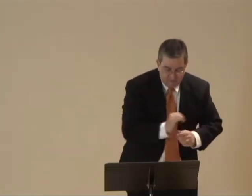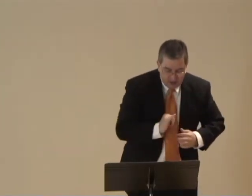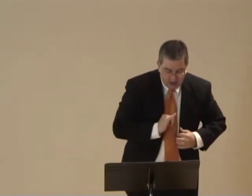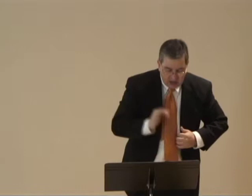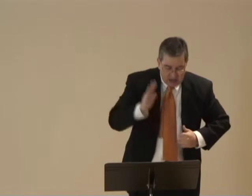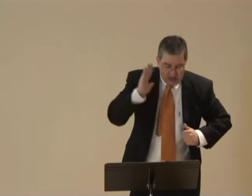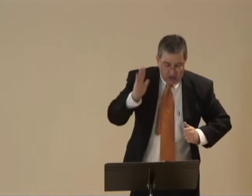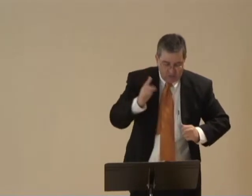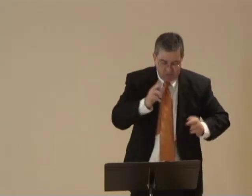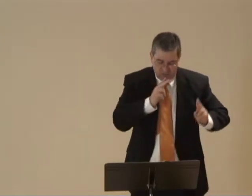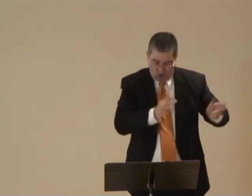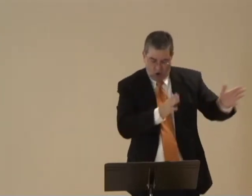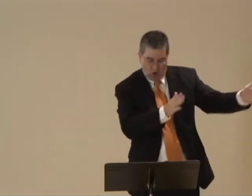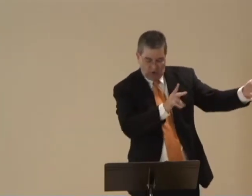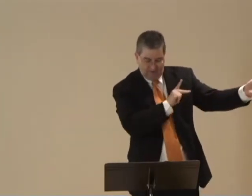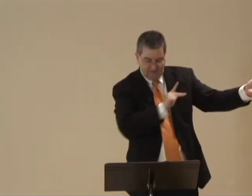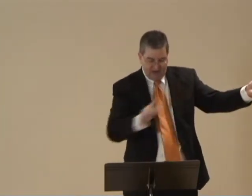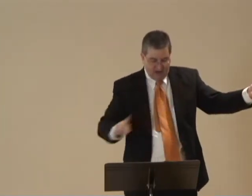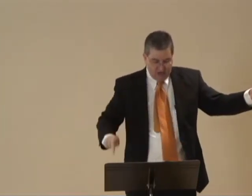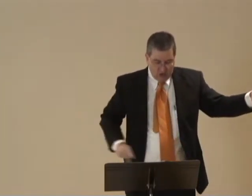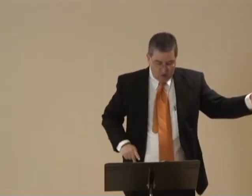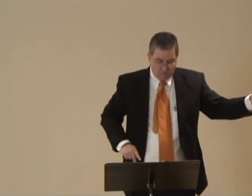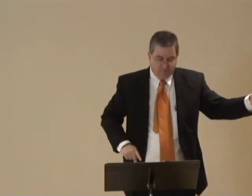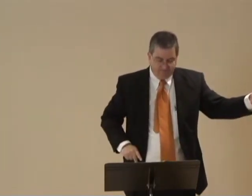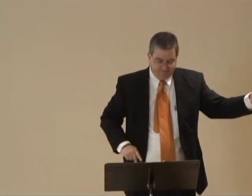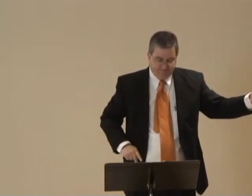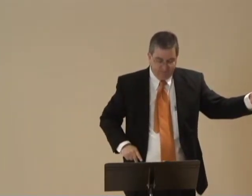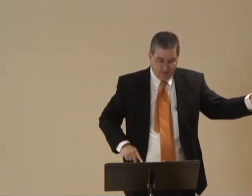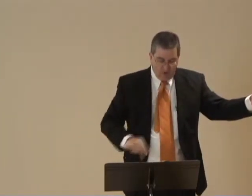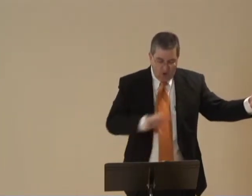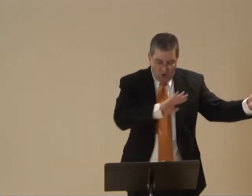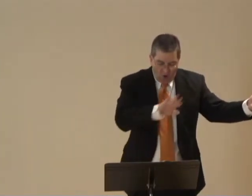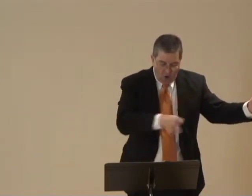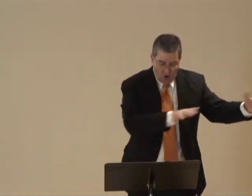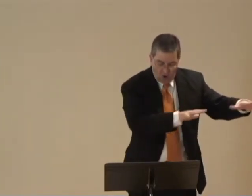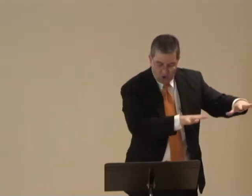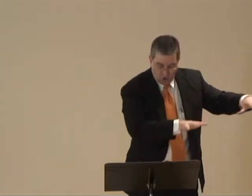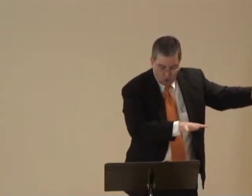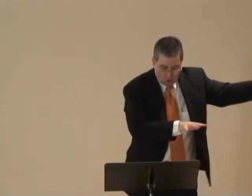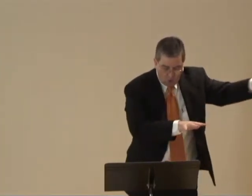I will harden the hearts of the Egyptians so that they will go in after them.